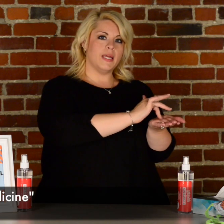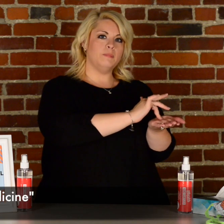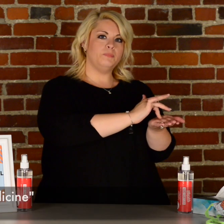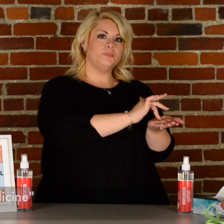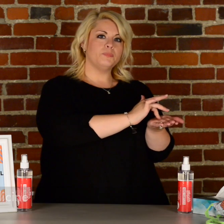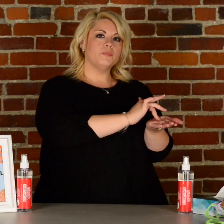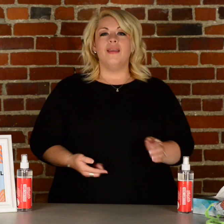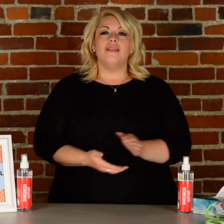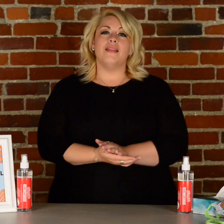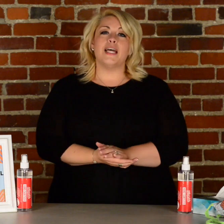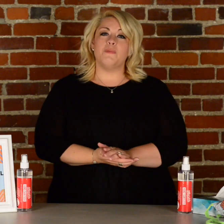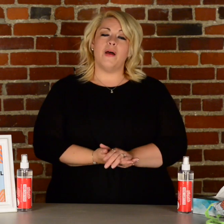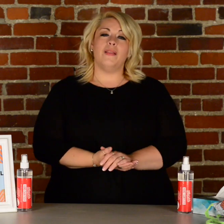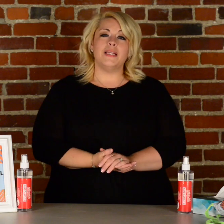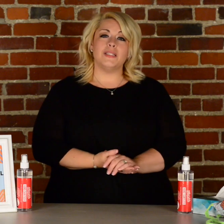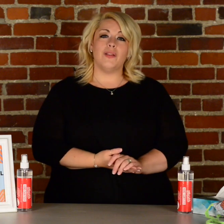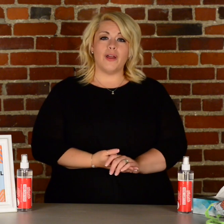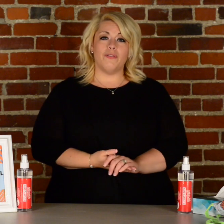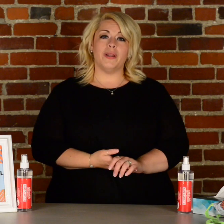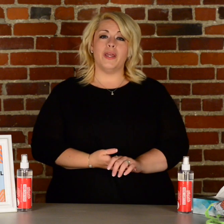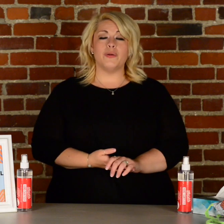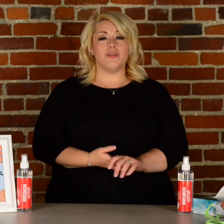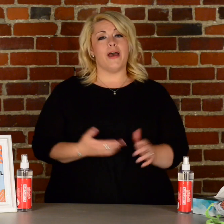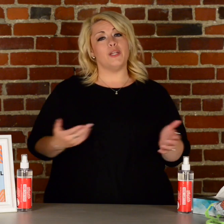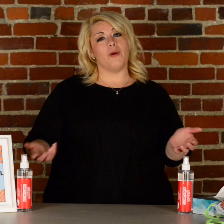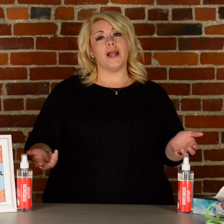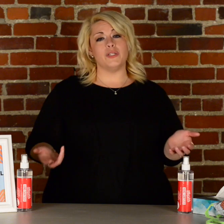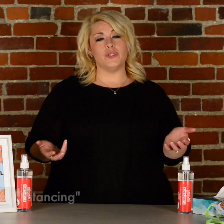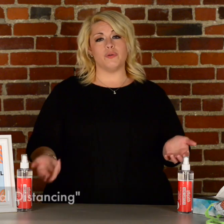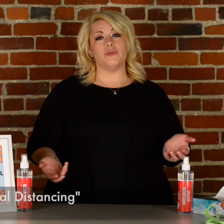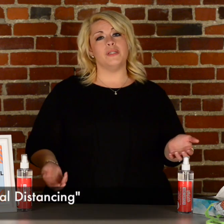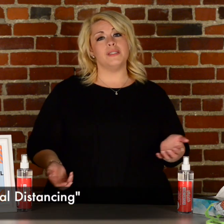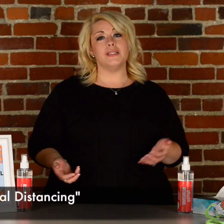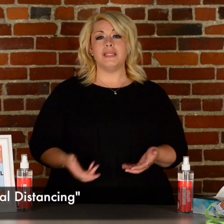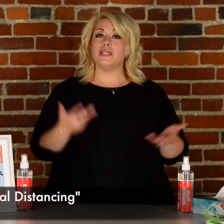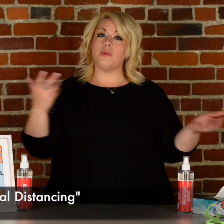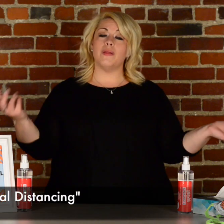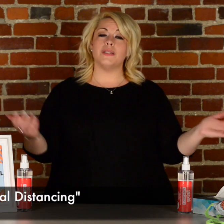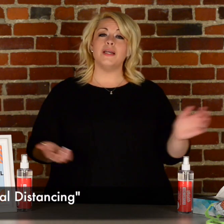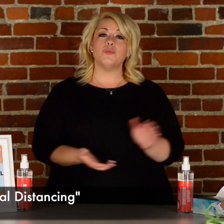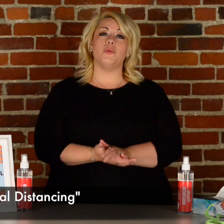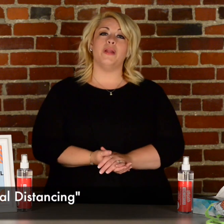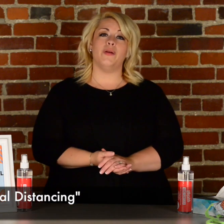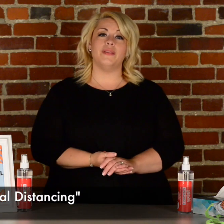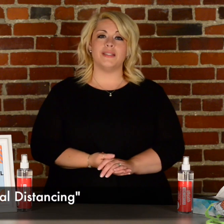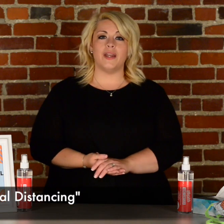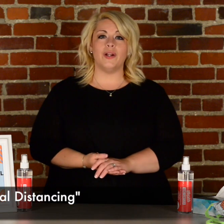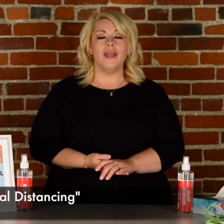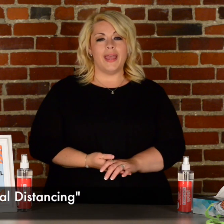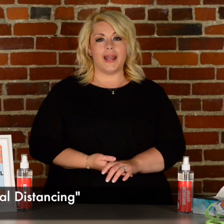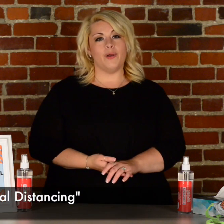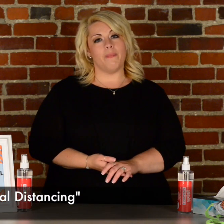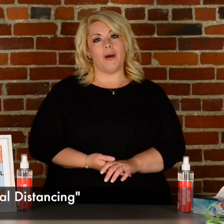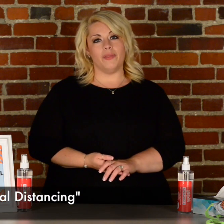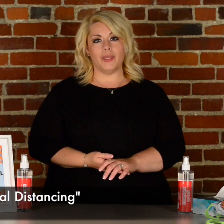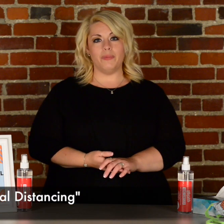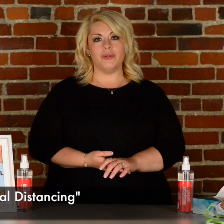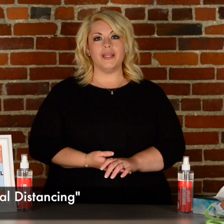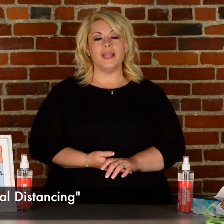Medicine. Then last but not least, a lot of our kiddos have had to practice social distancing as well as us when we're here at the center and out and about in the community.